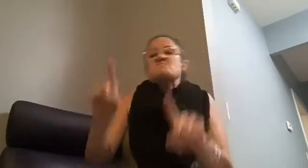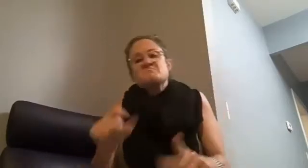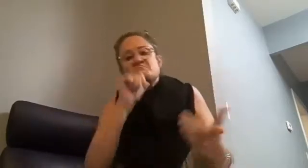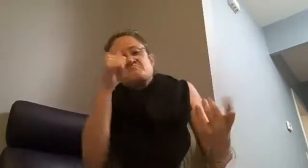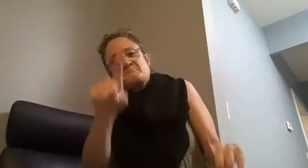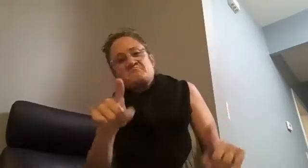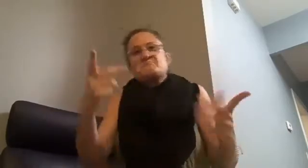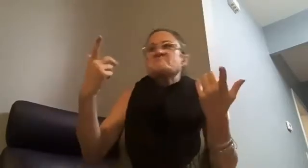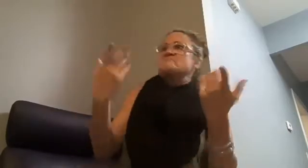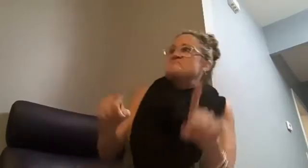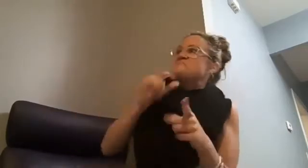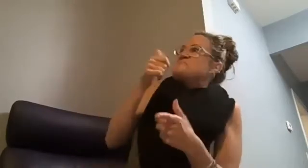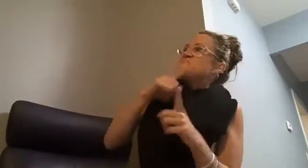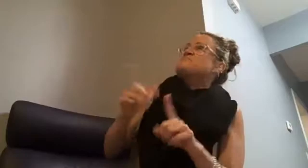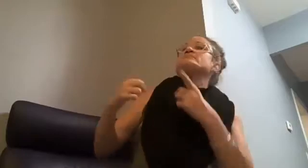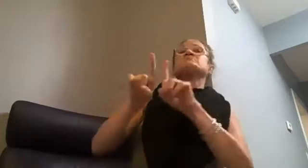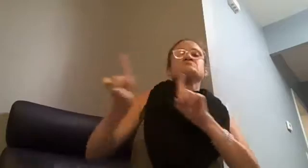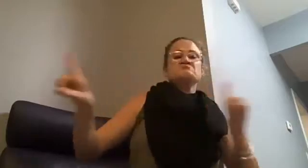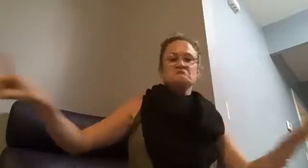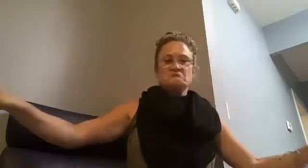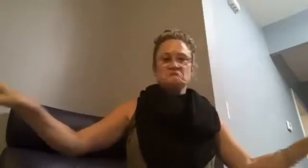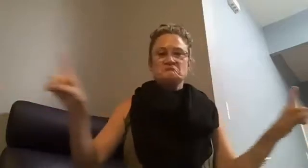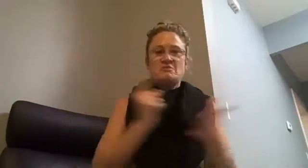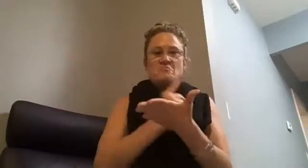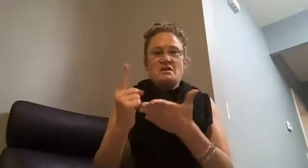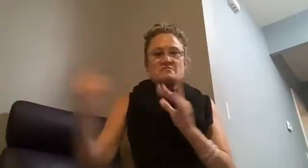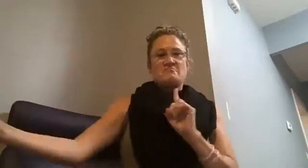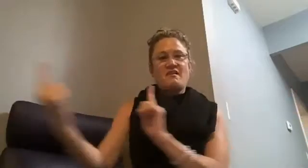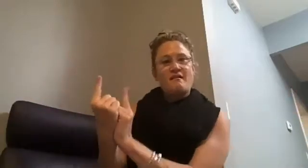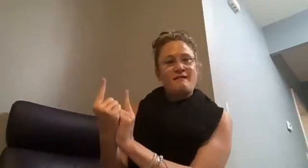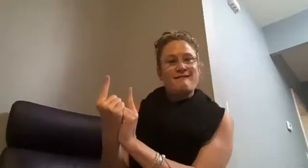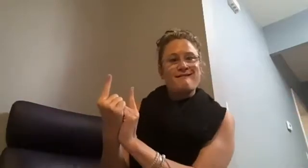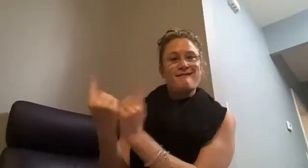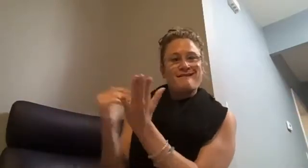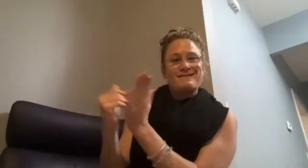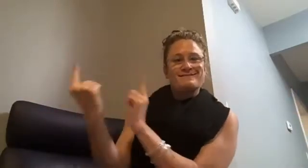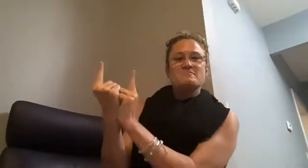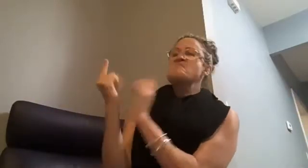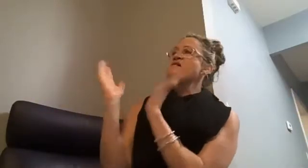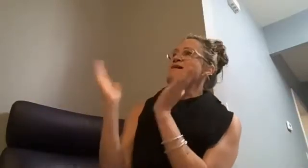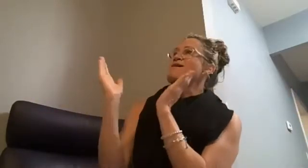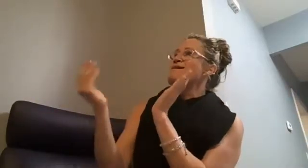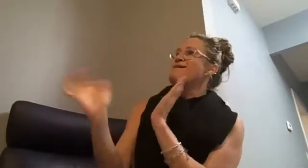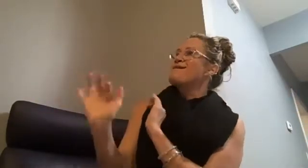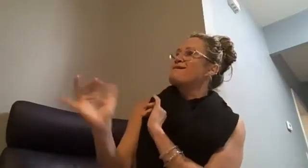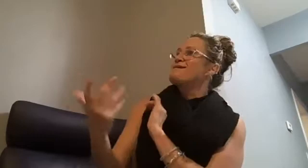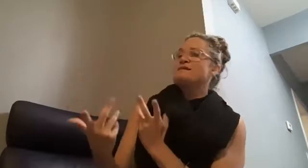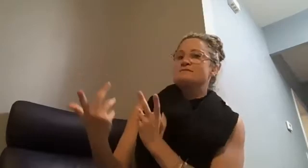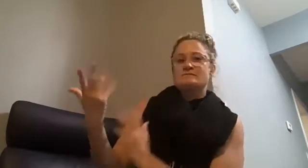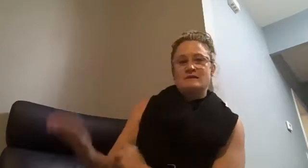and went our separate ways. And then a couple of weeks later, we got back together and we're talking about it. And he was like, I just wanted to let you know, I've